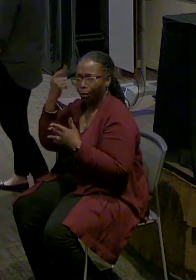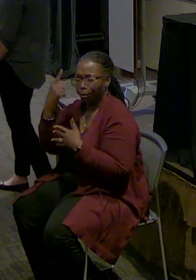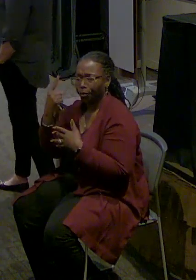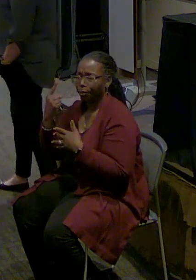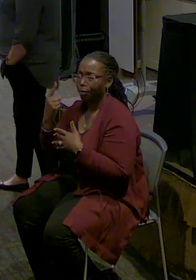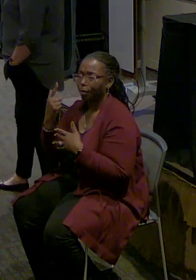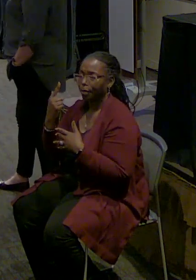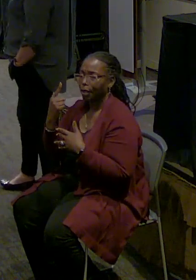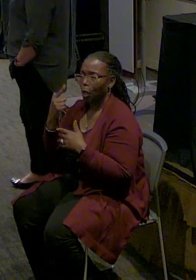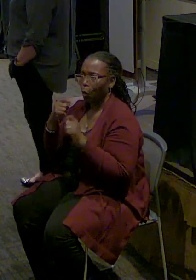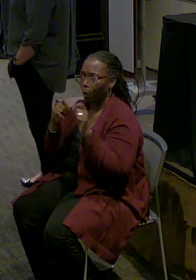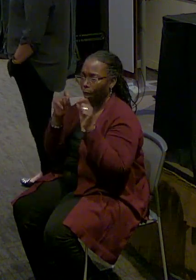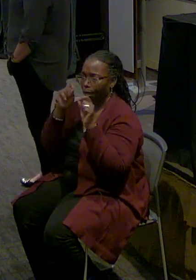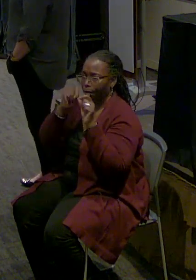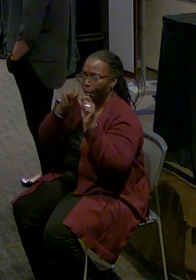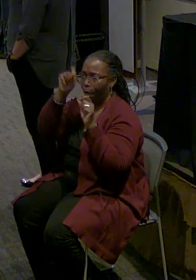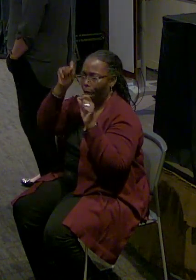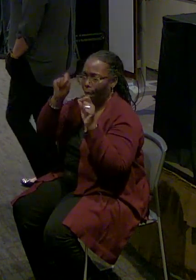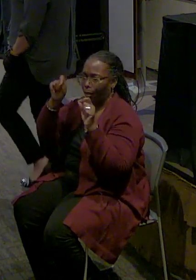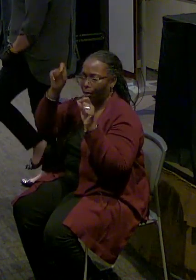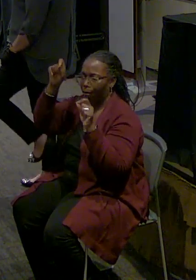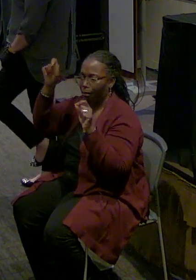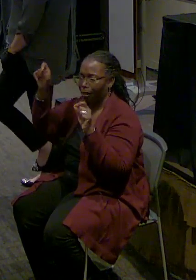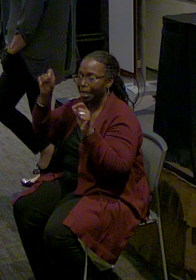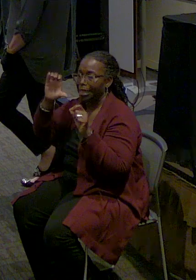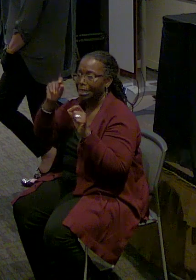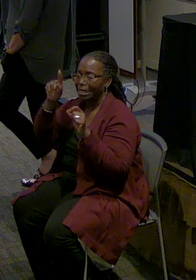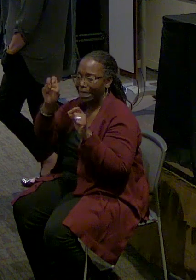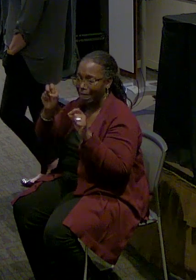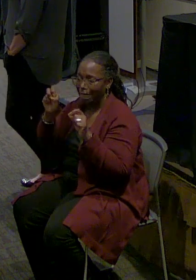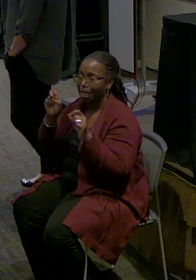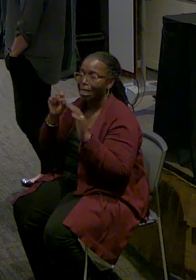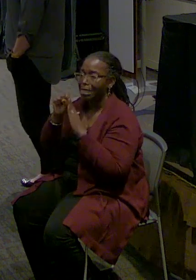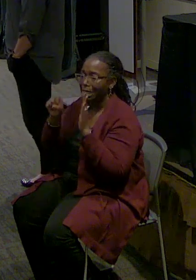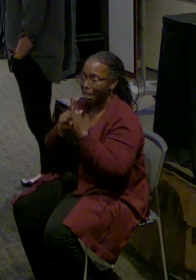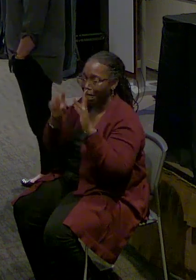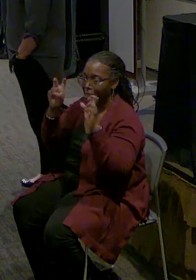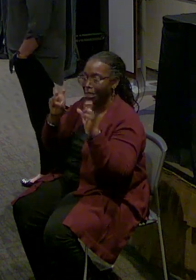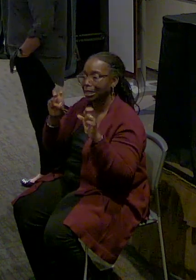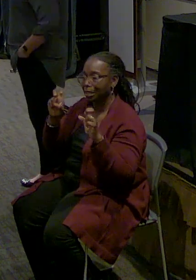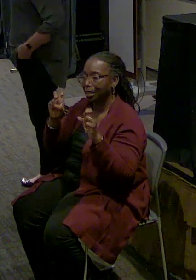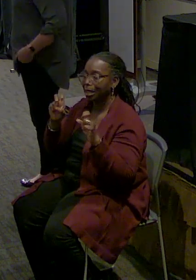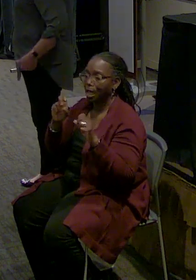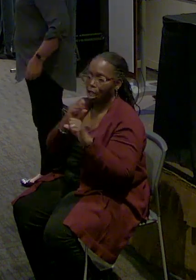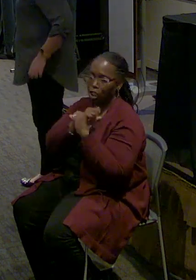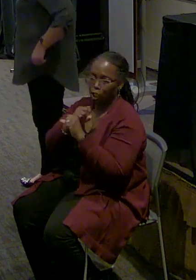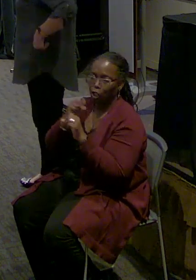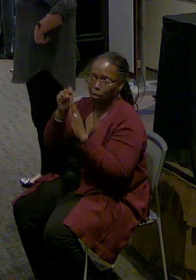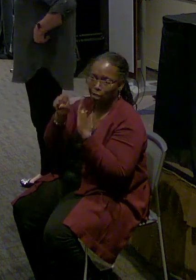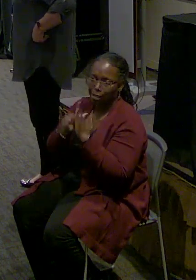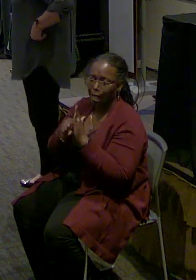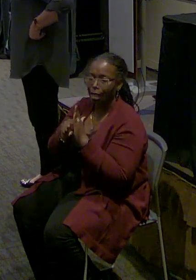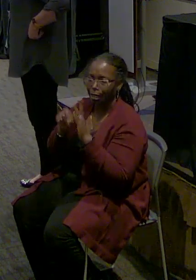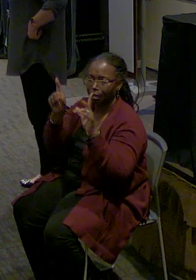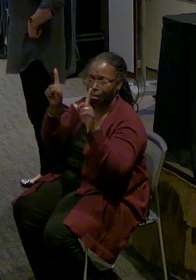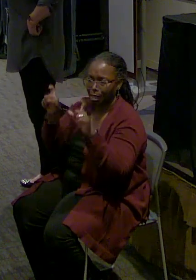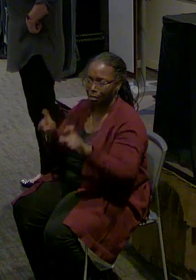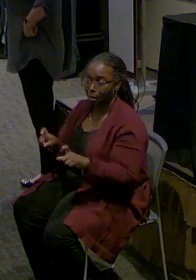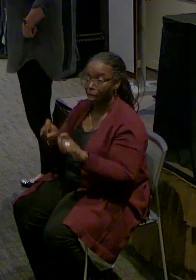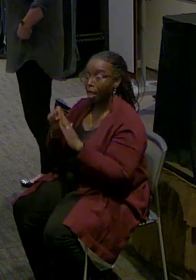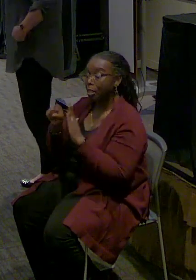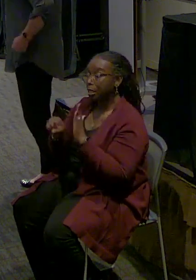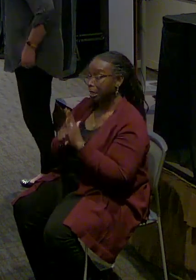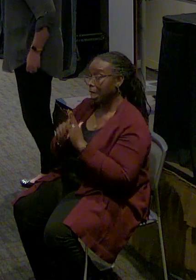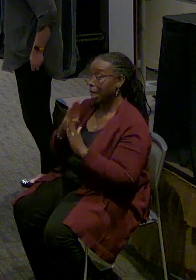we plotted. So our CTE state assessments, our final exams, our secure state assessments, our state